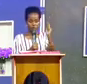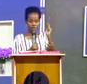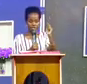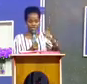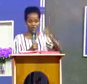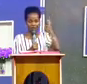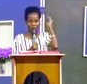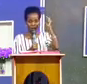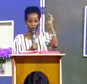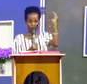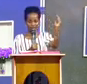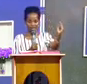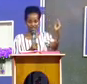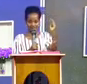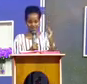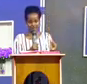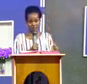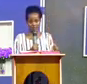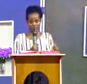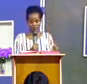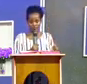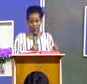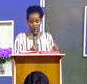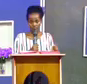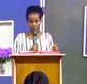For God is still the God who heals.